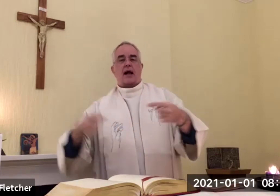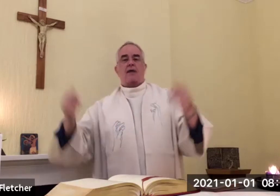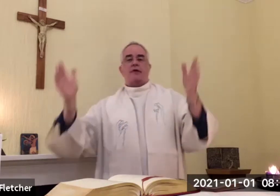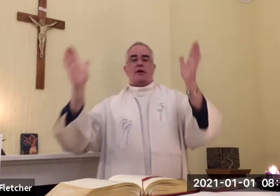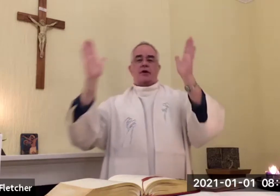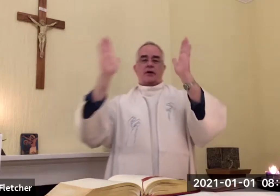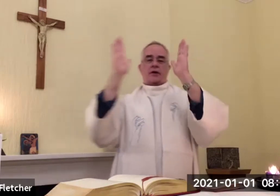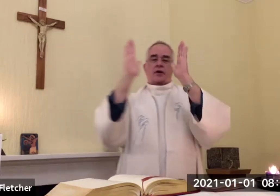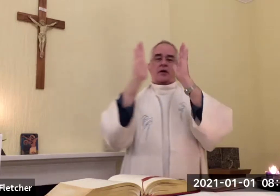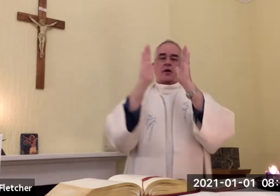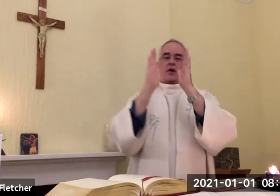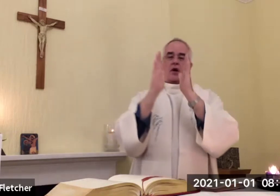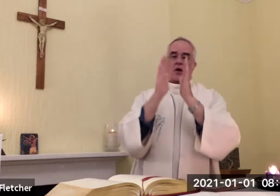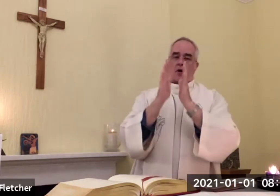ever.